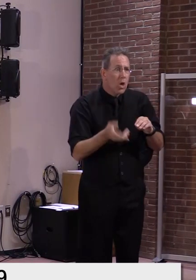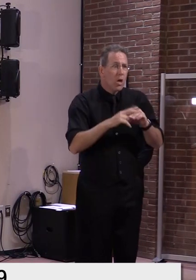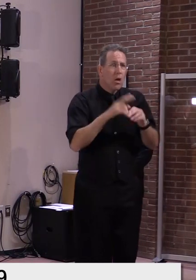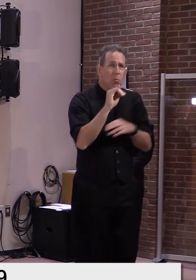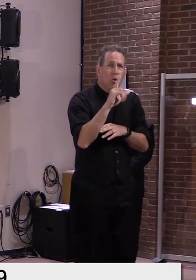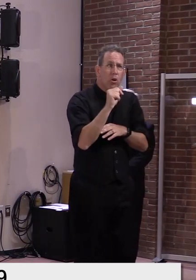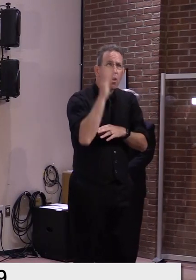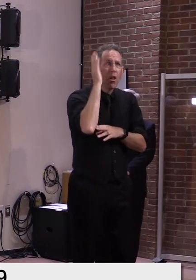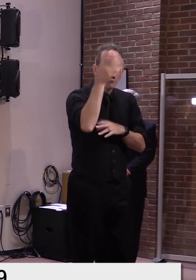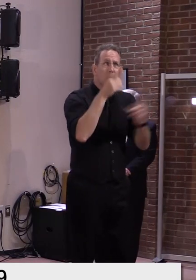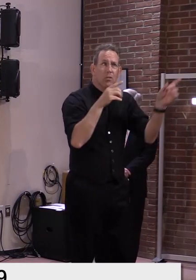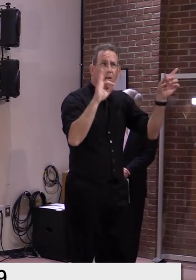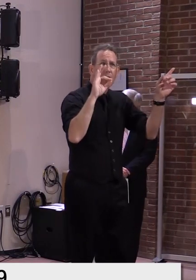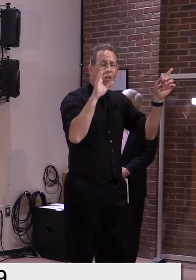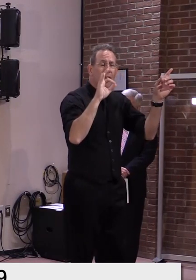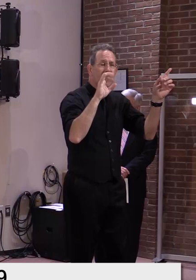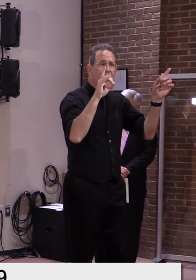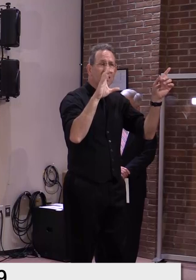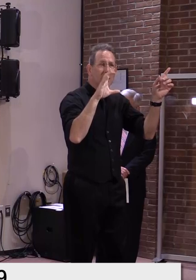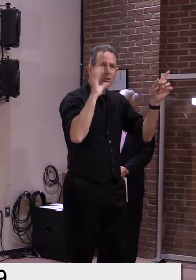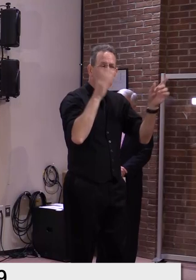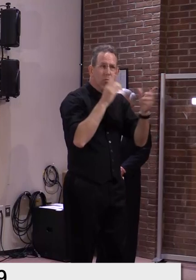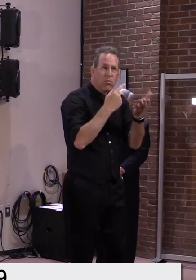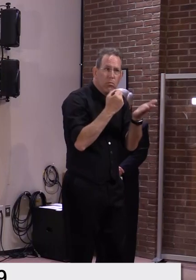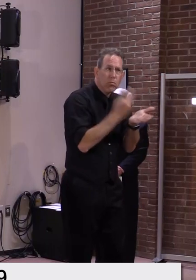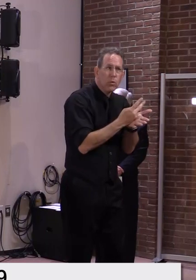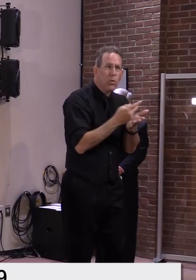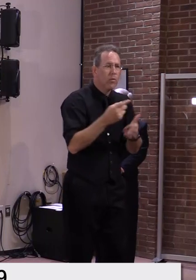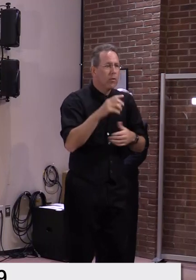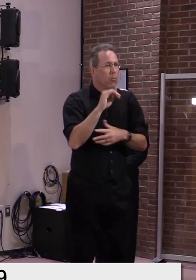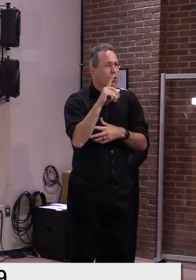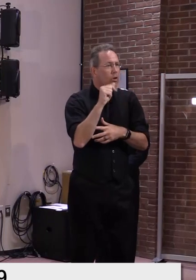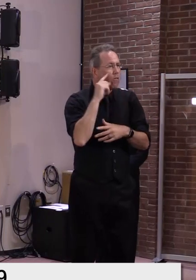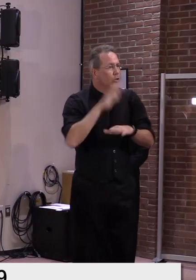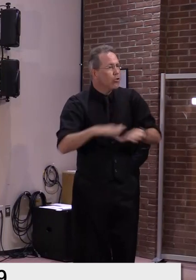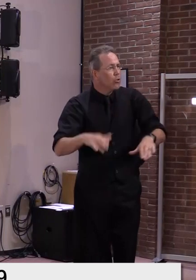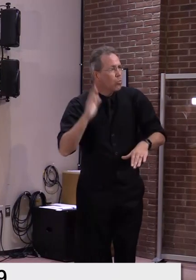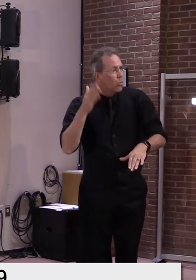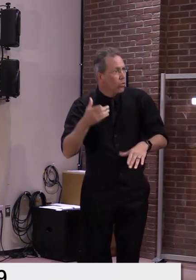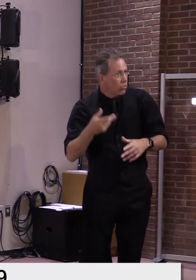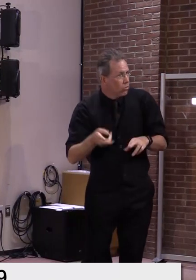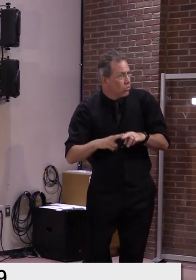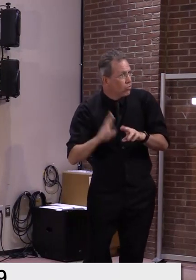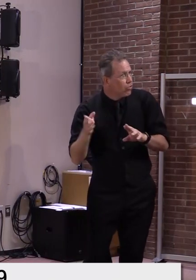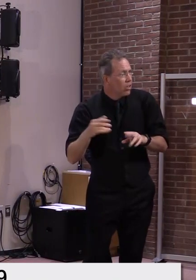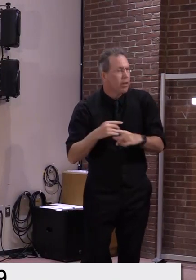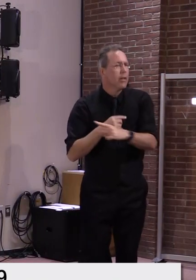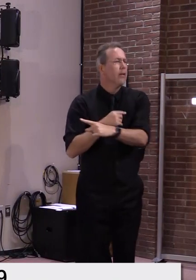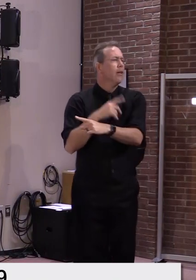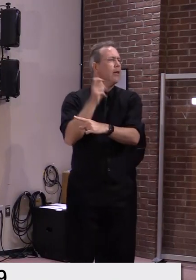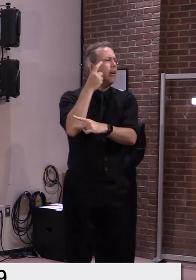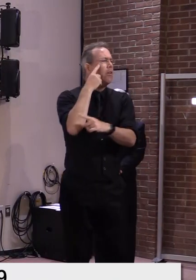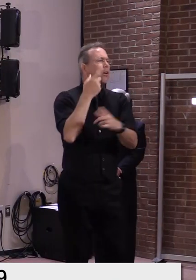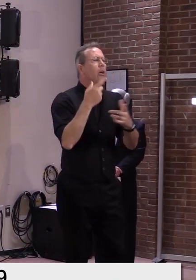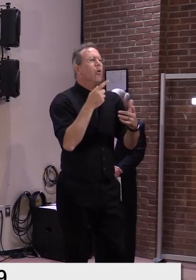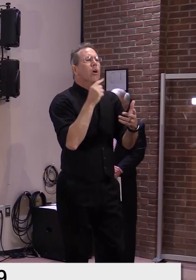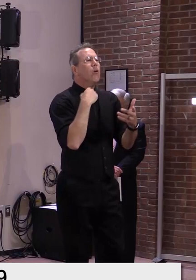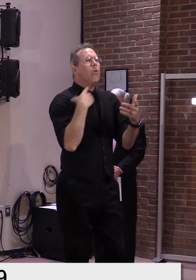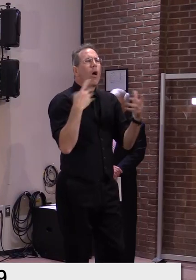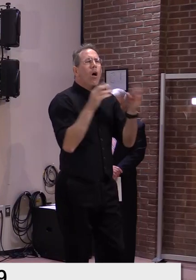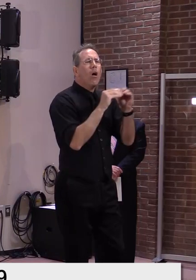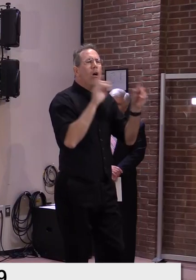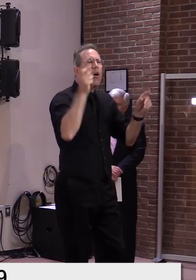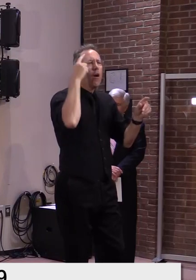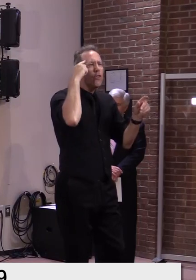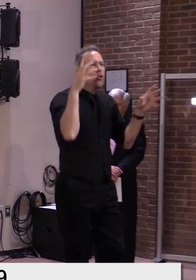You know, I would say it may, but we do that on a week-to-week basis, so we have some time before that